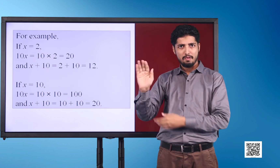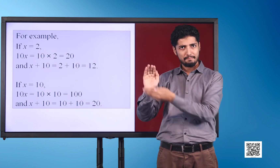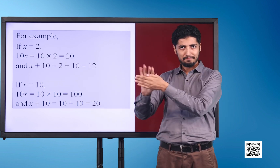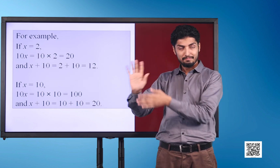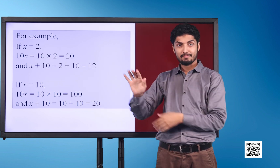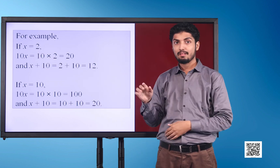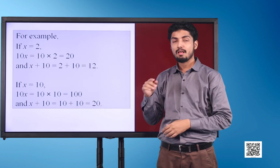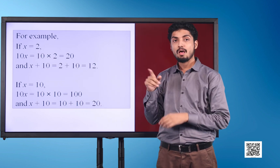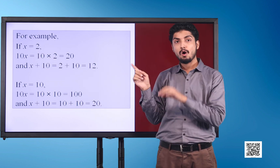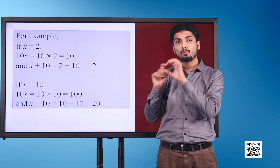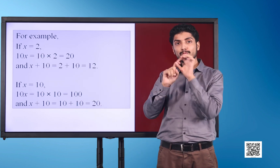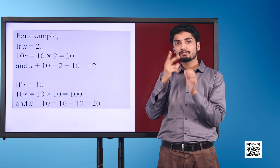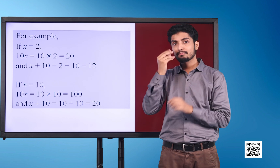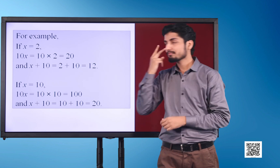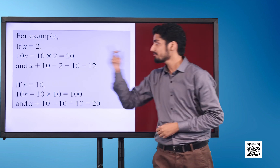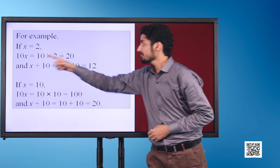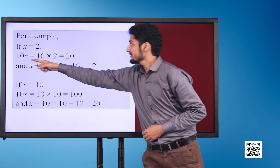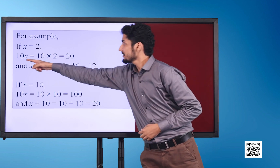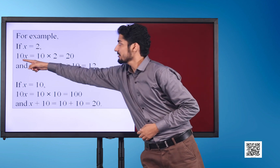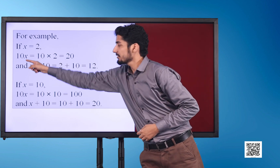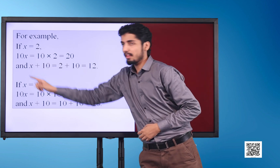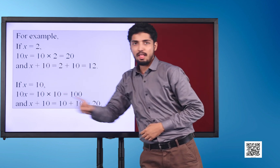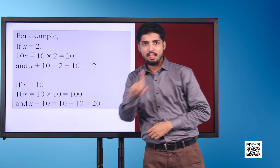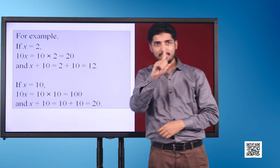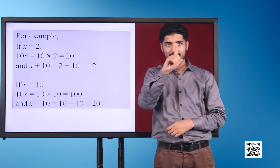10x is equal to 10 multiplied by 2,